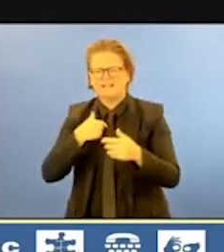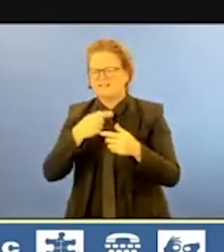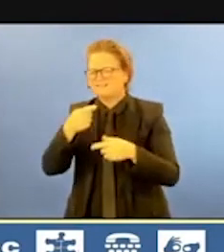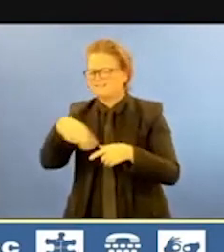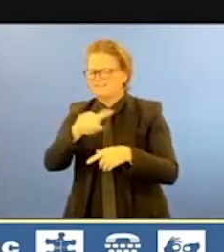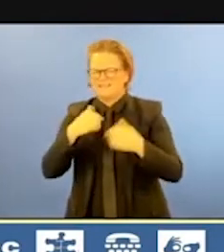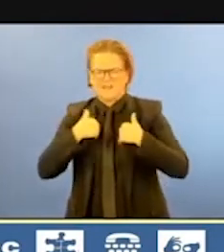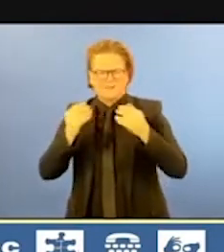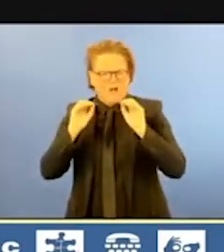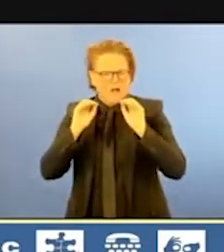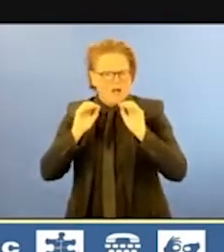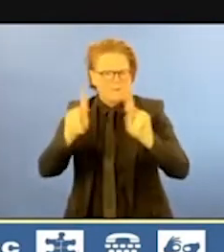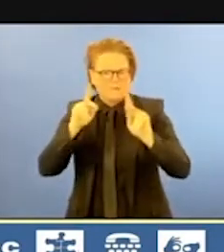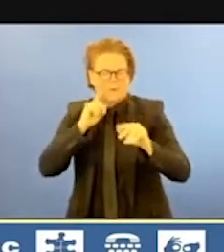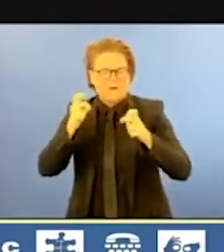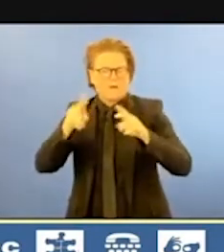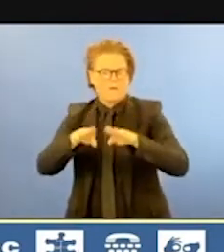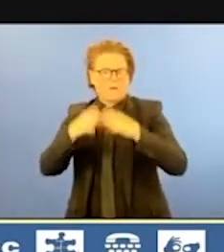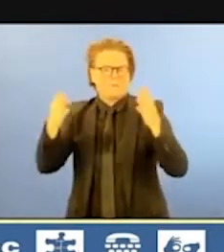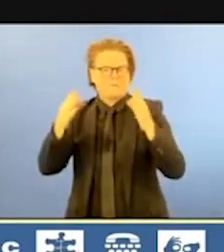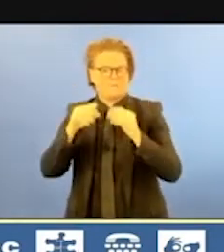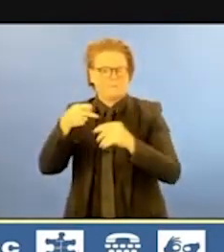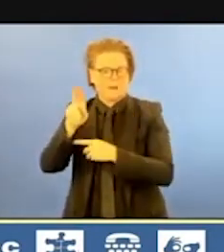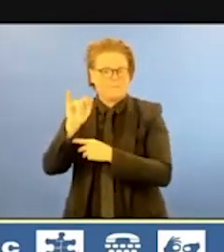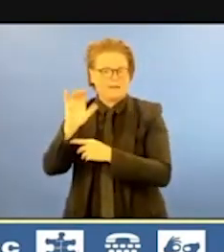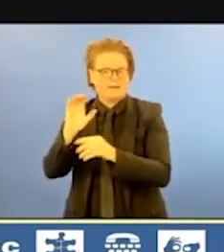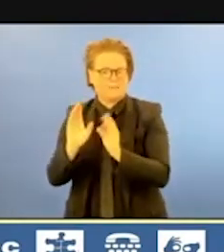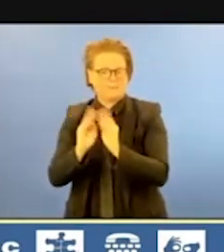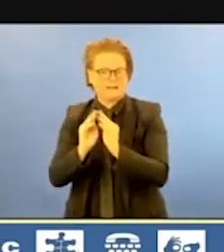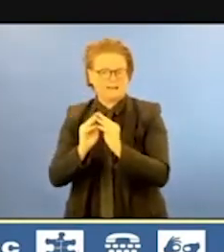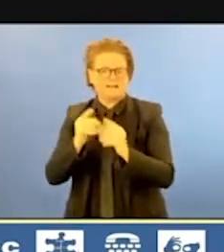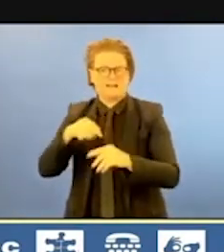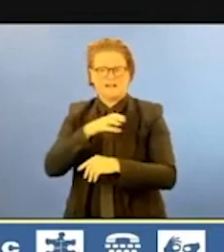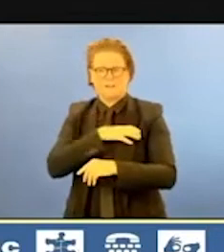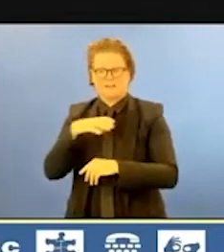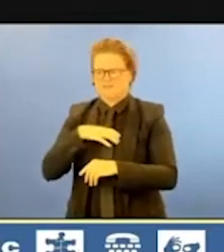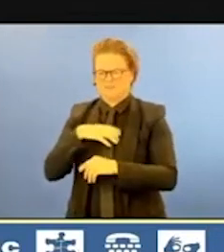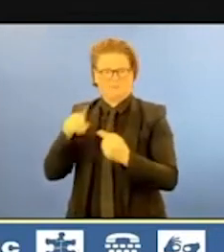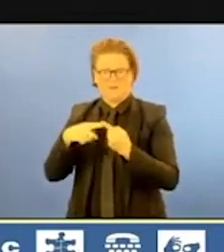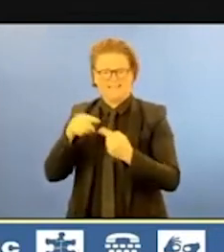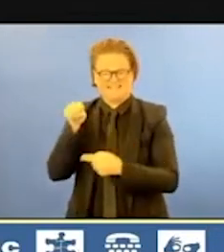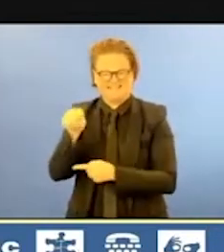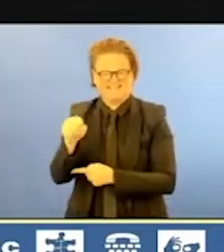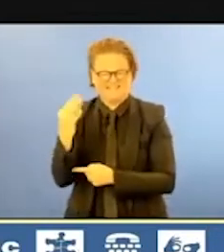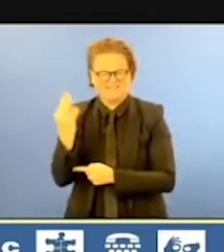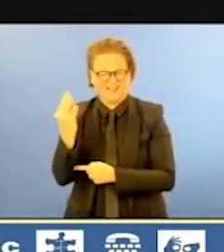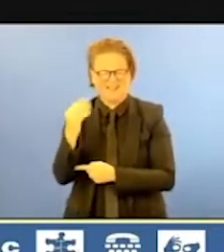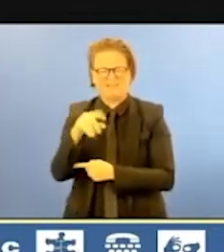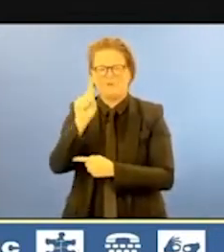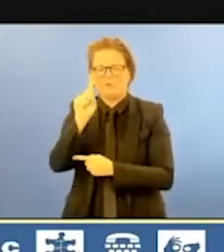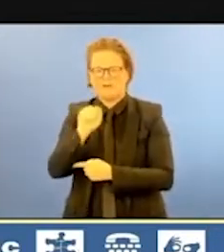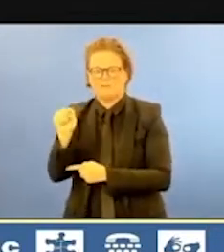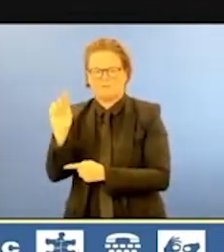of the Mayor's Disability Council this Friday, the 19th, from 1 to 4. You can attend virtually